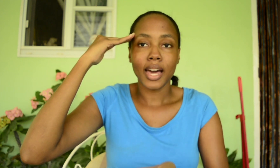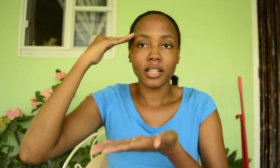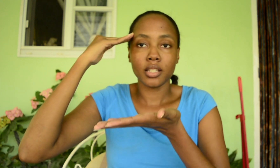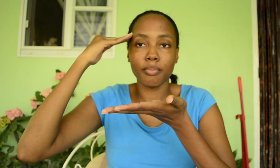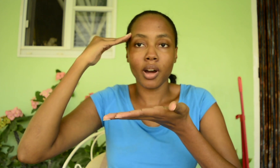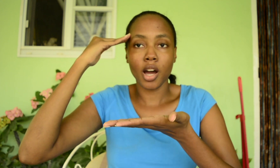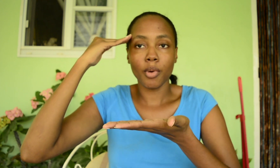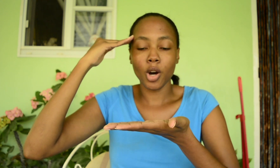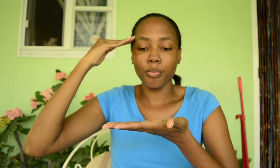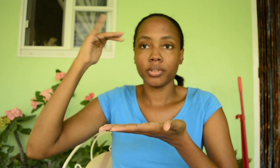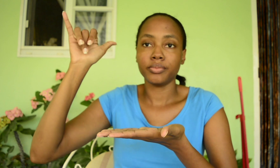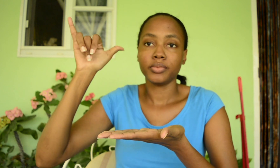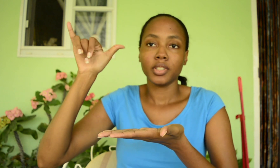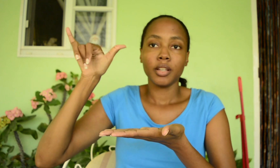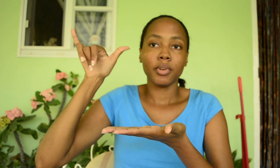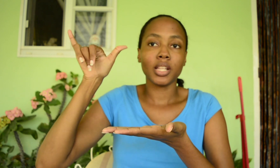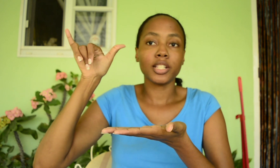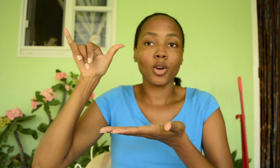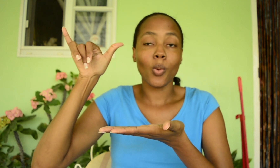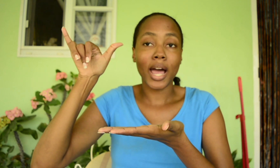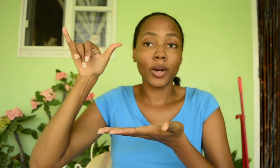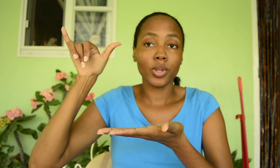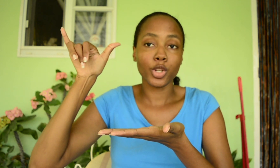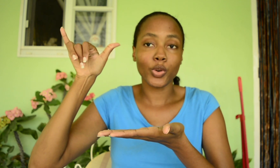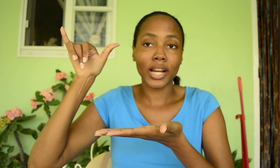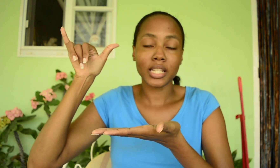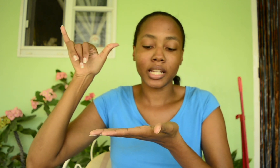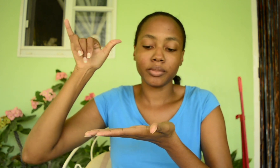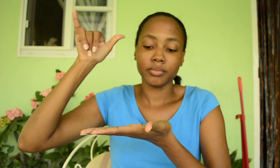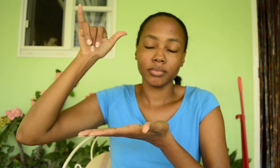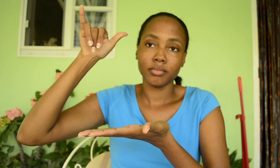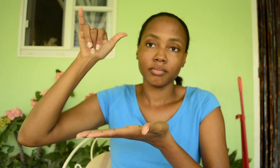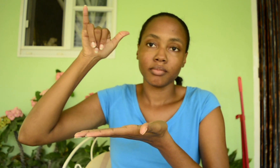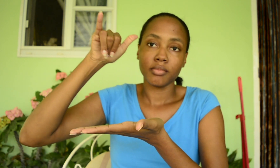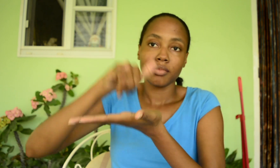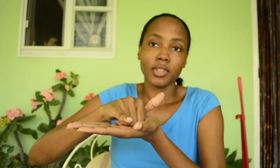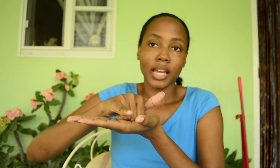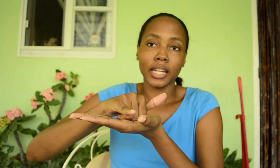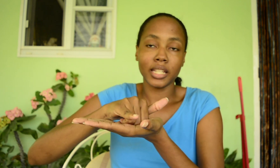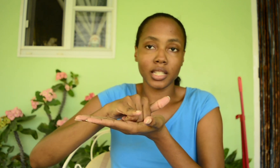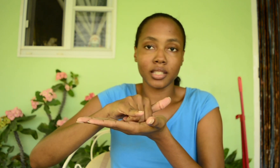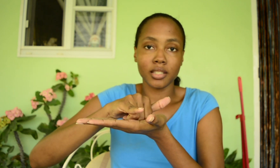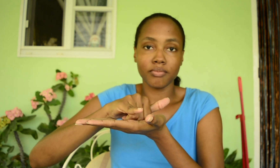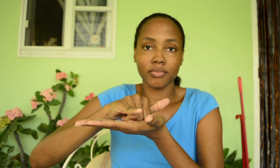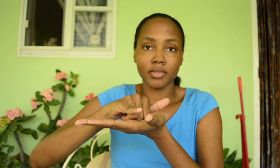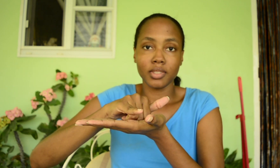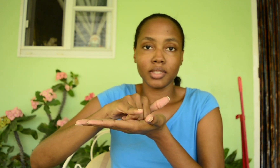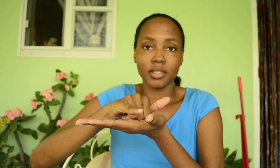That, palm up, make the letter Y with your right hand and hit it.